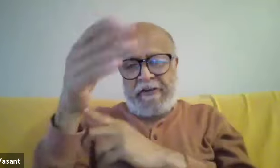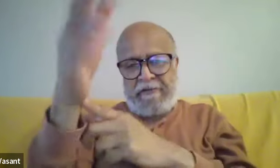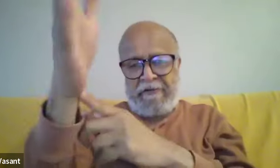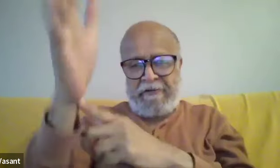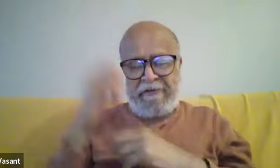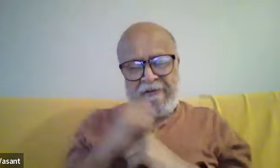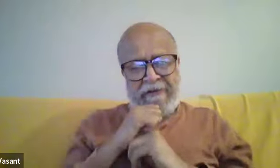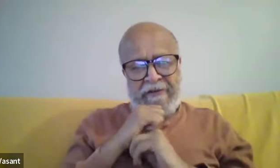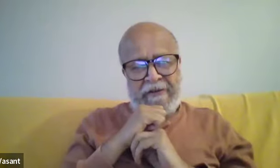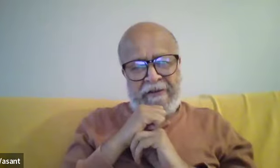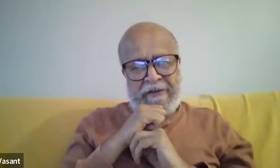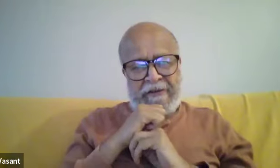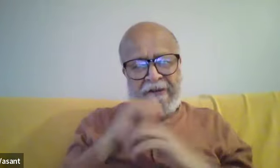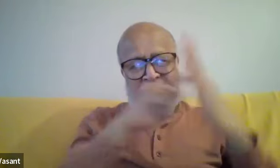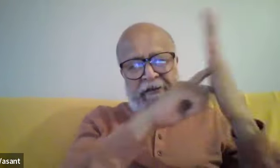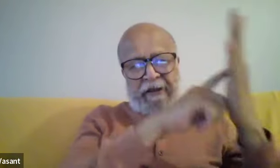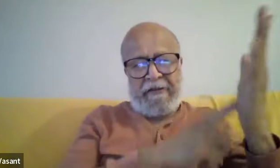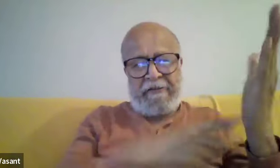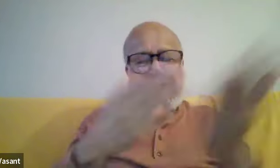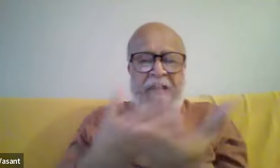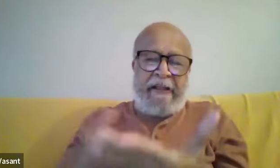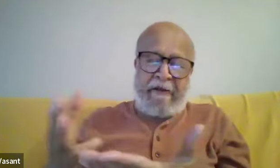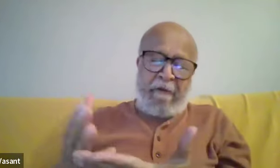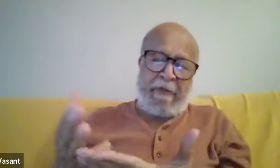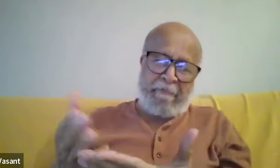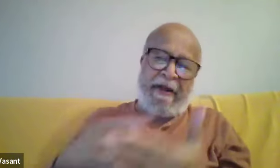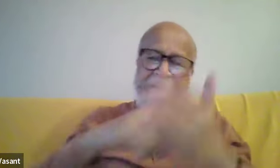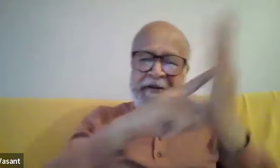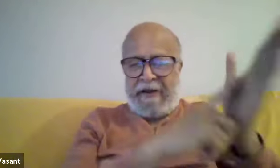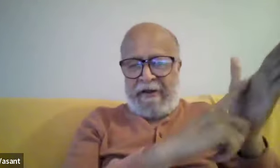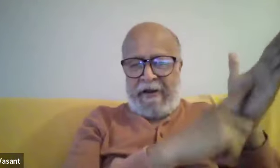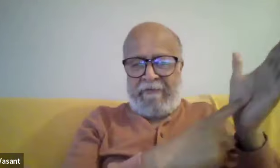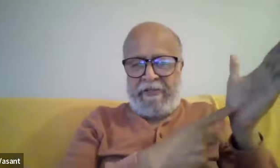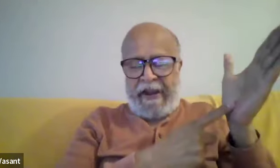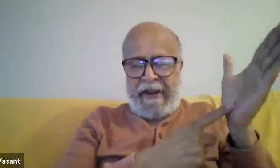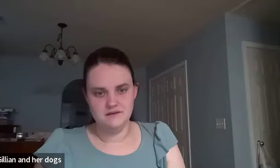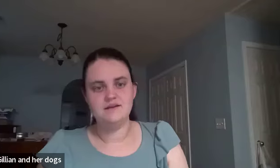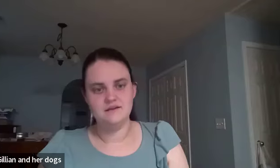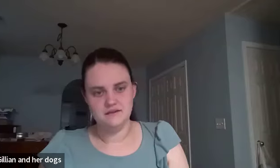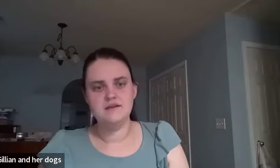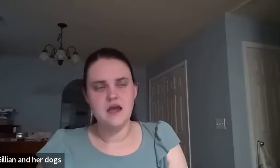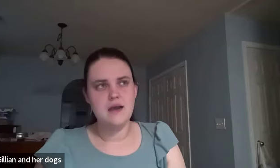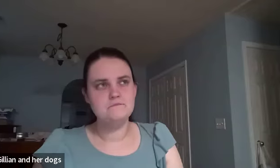jellyfish, like the jelly that you apply on bread? And you have a Yeah. J, and then